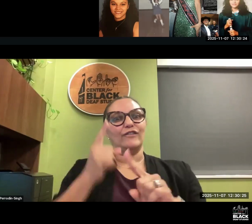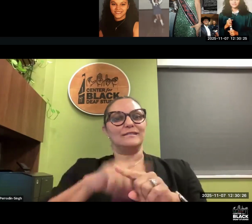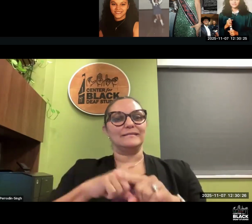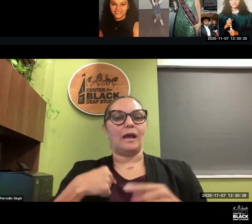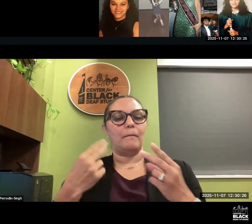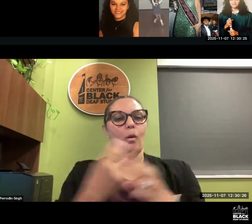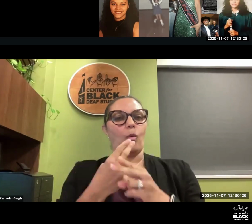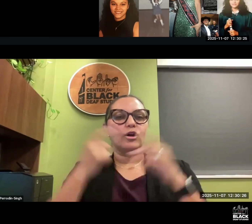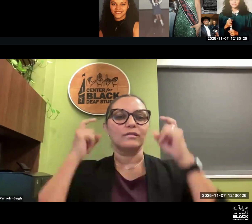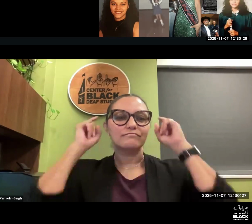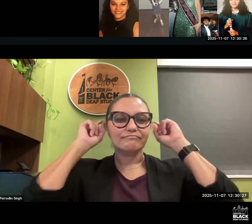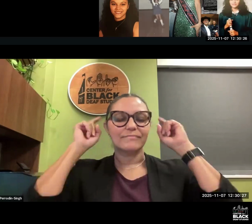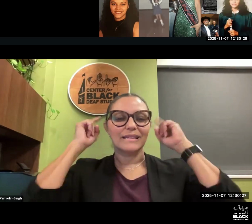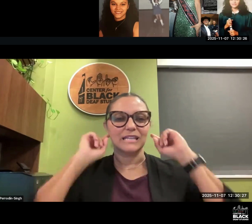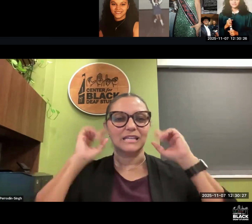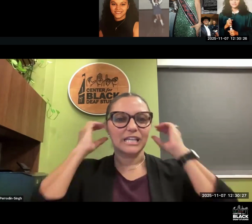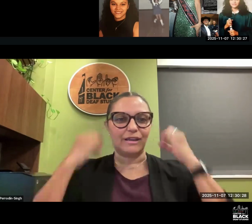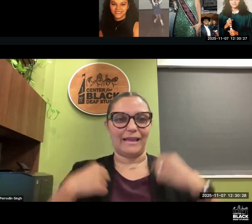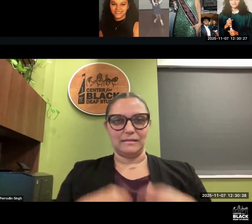At the age